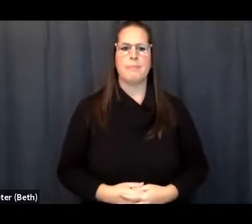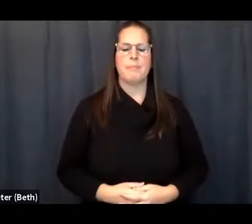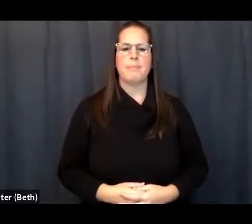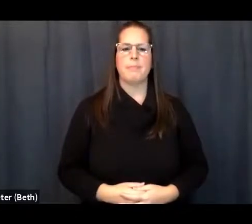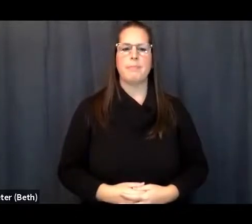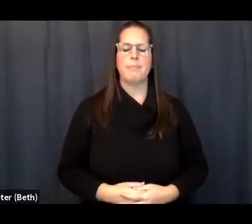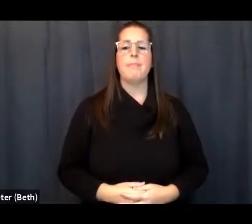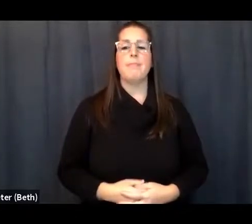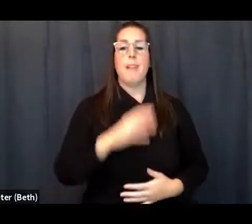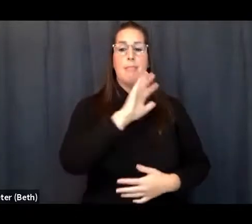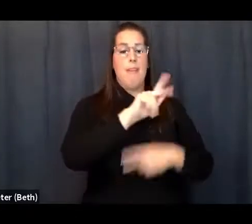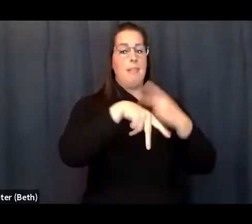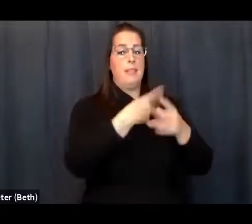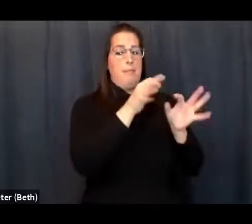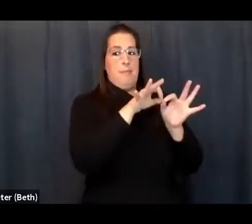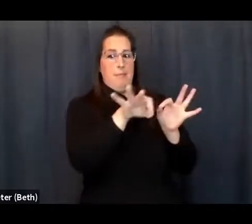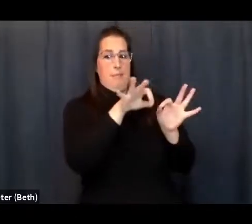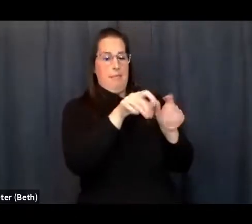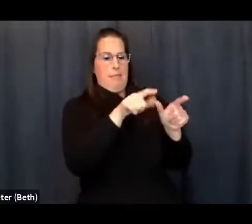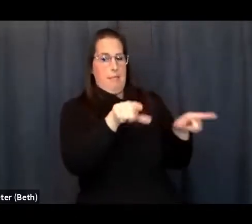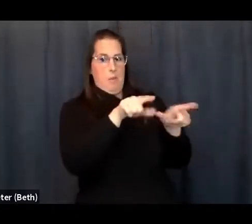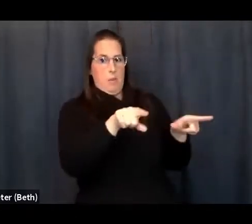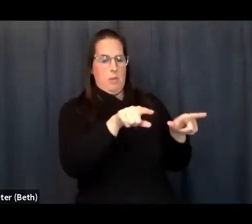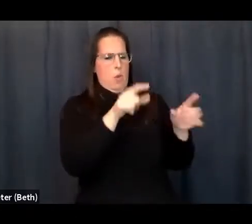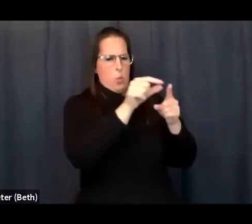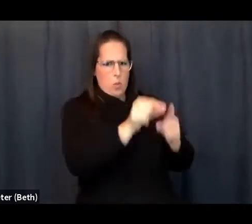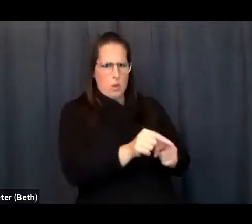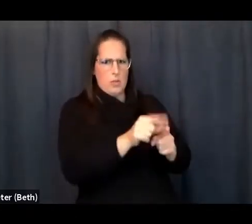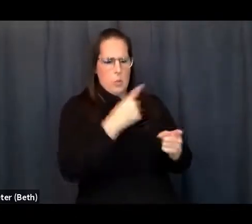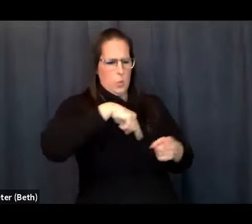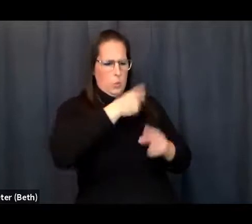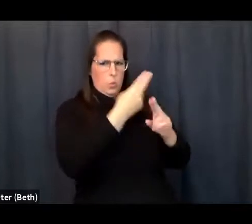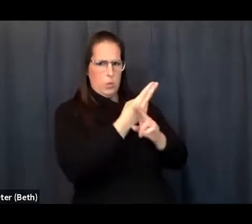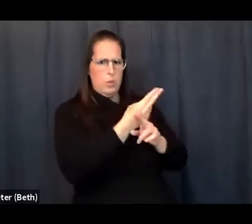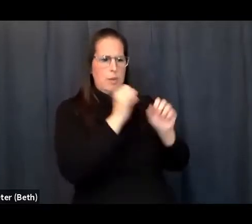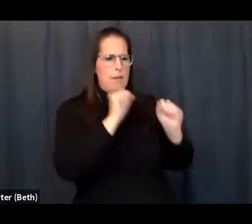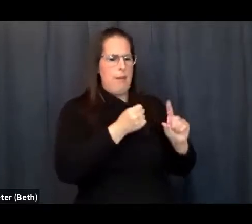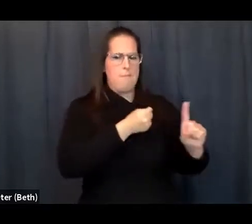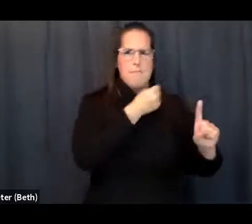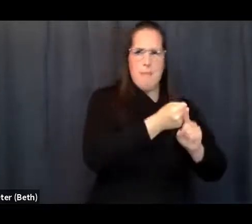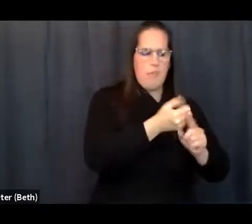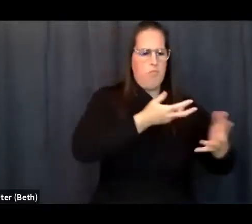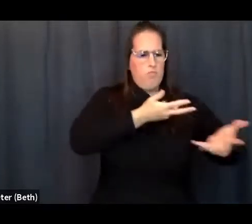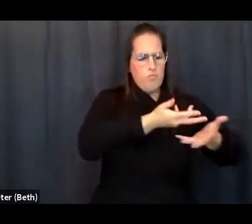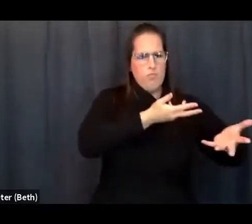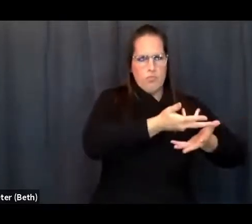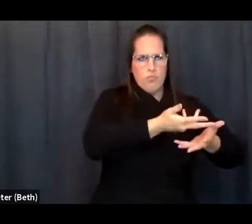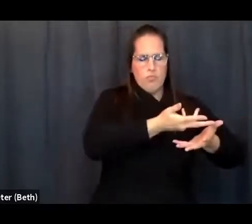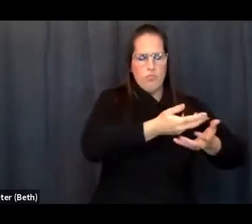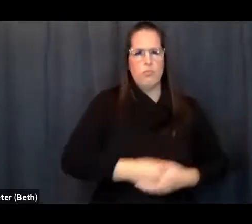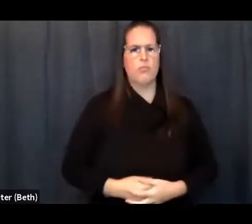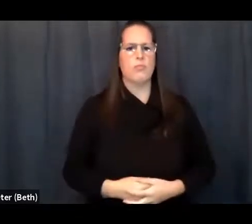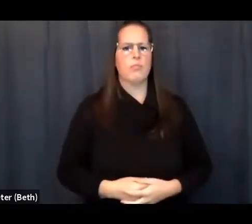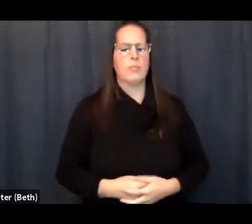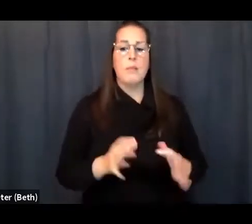descriptive language we use to describe each other has a profound impact on how we treat each other. Relate to the